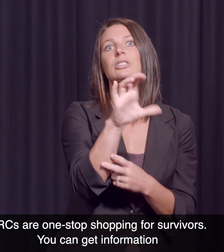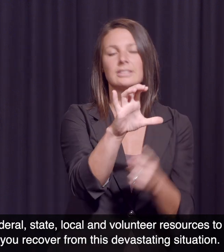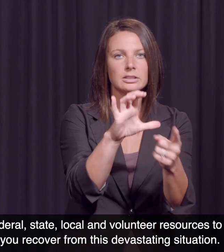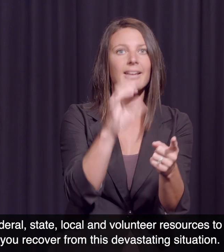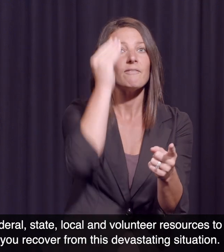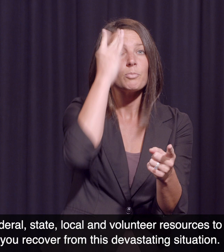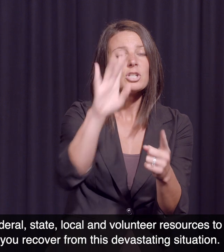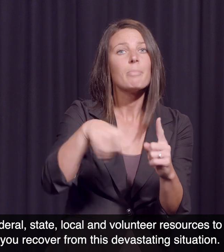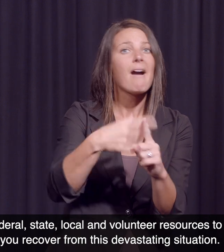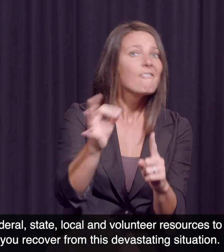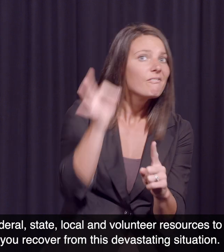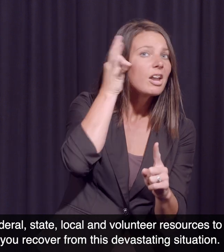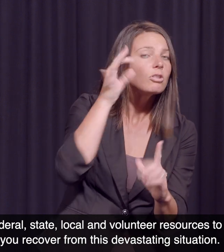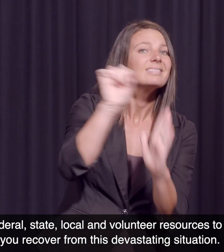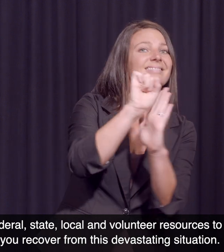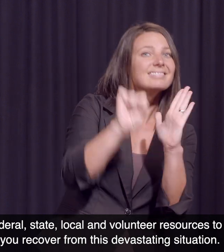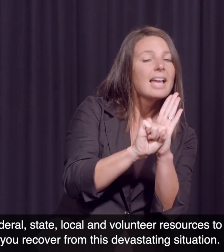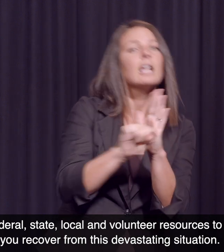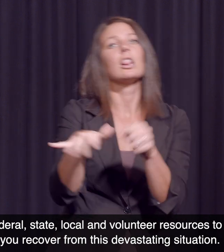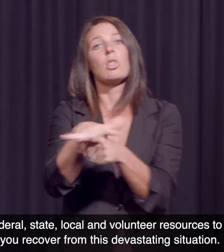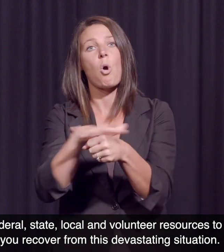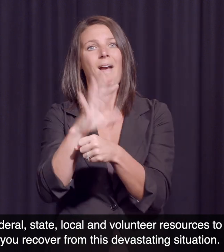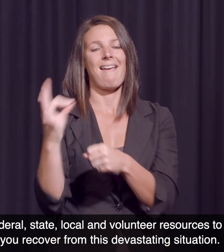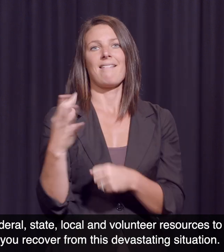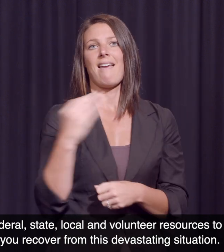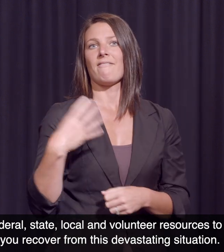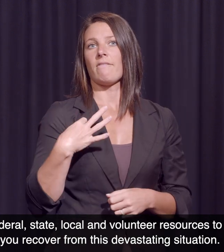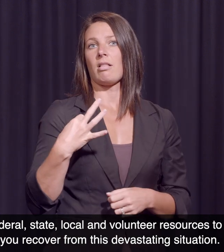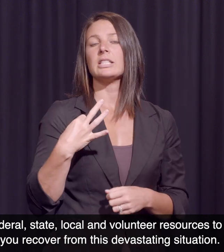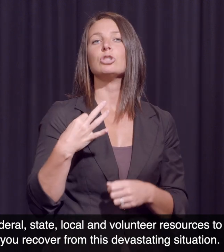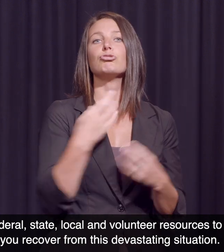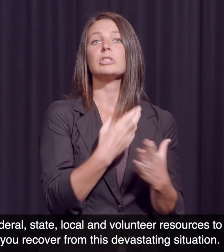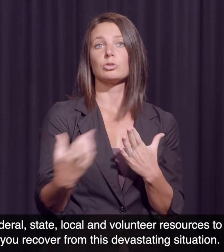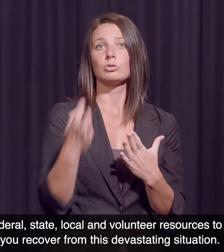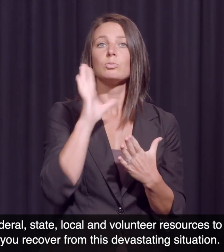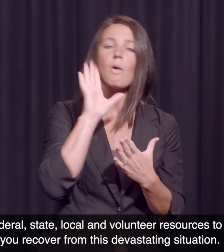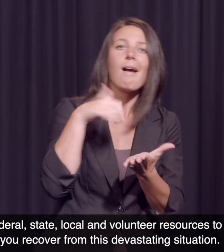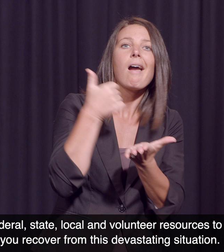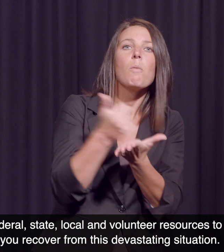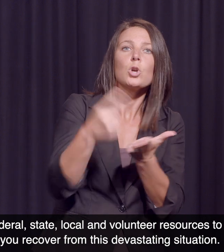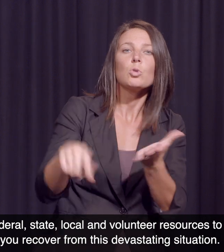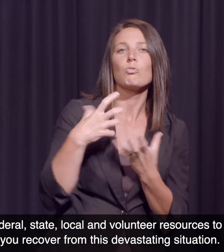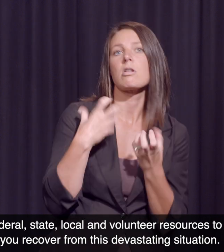on federal, state, local, and volunteer resources to help you recover from this devastating situation.